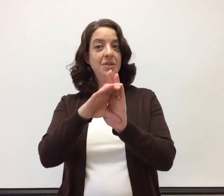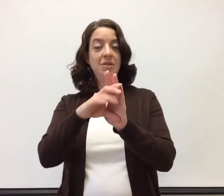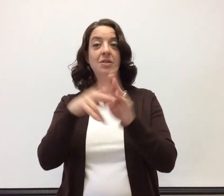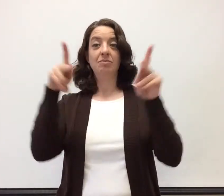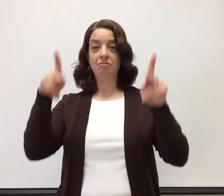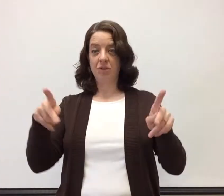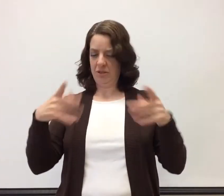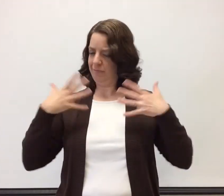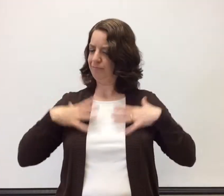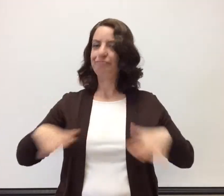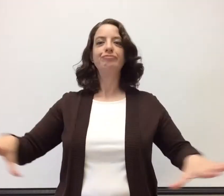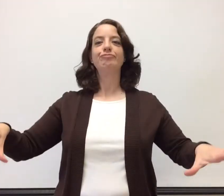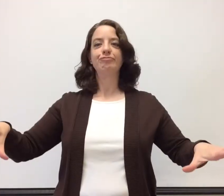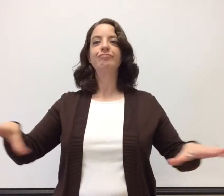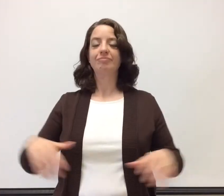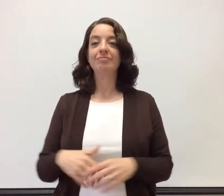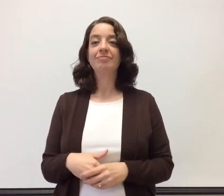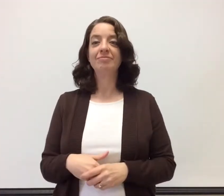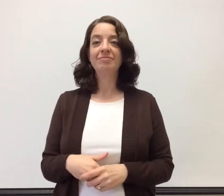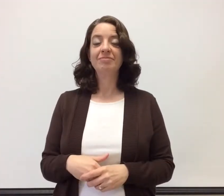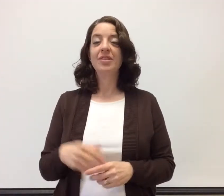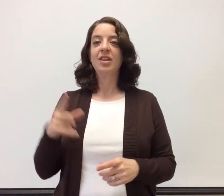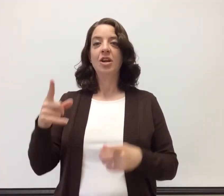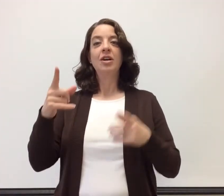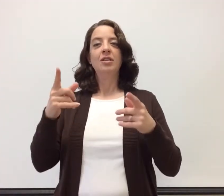So now I'm going to show you a picture of a person and what they're wearing.